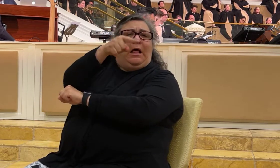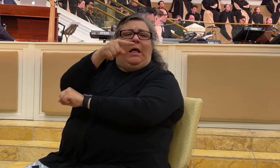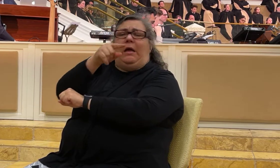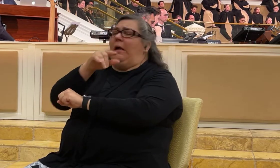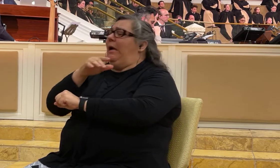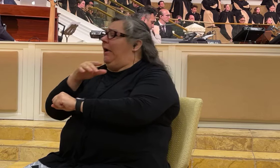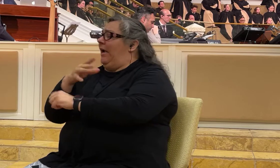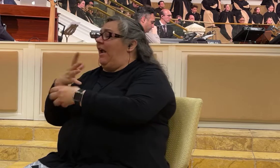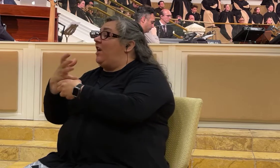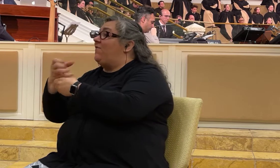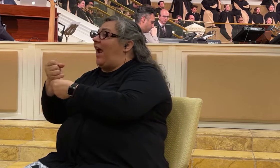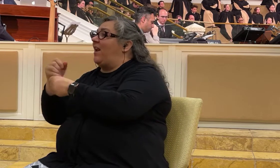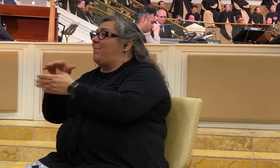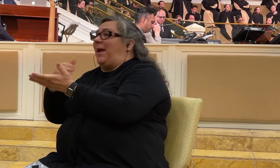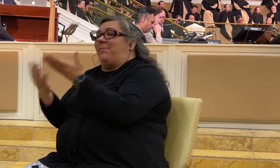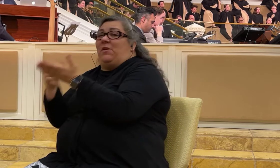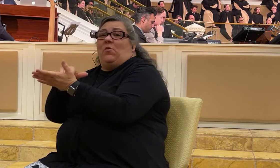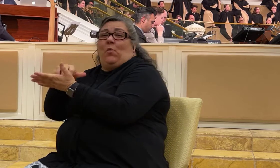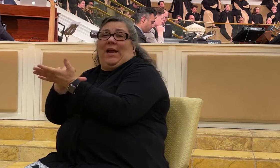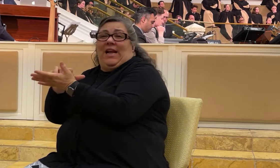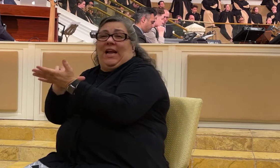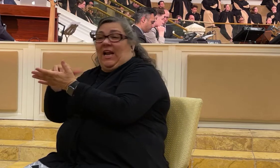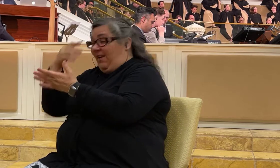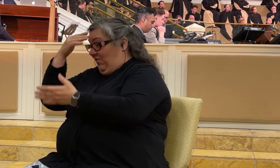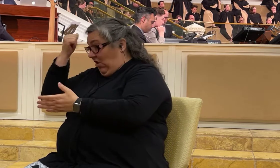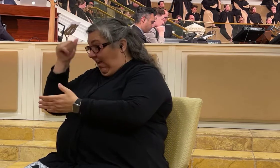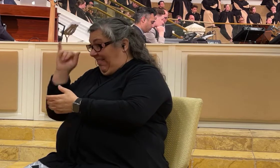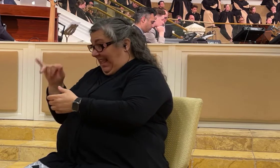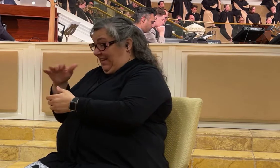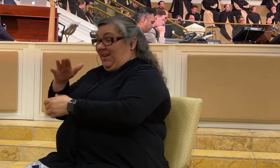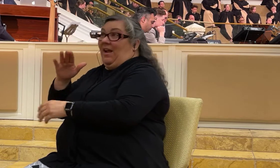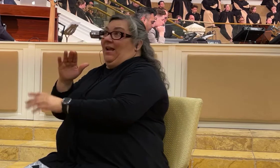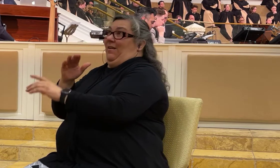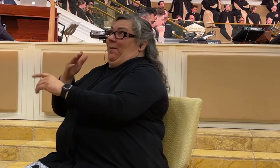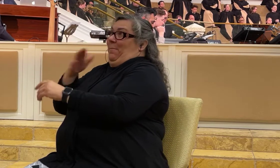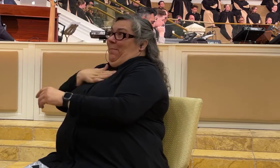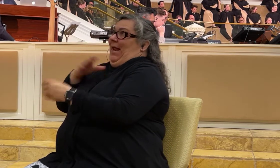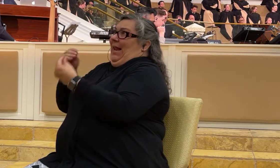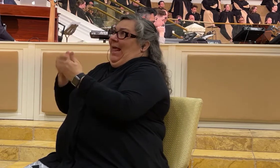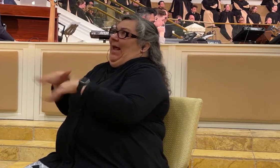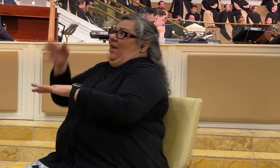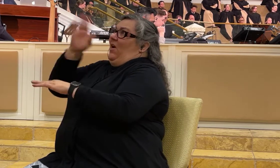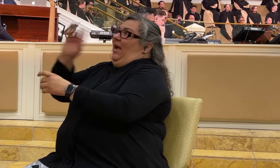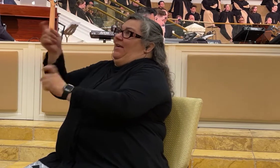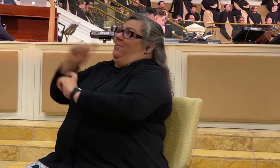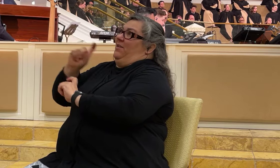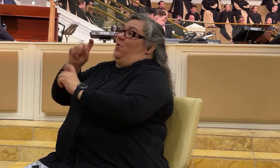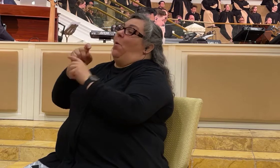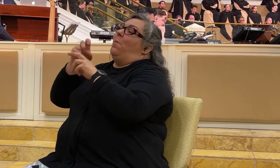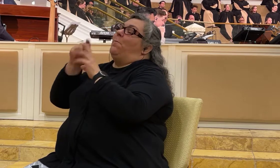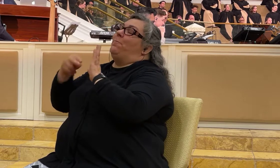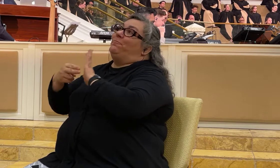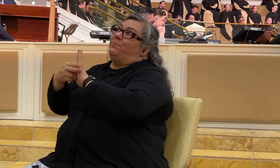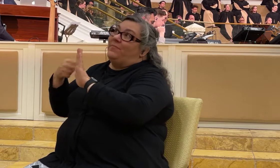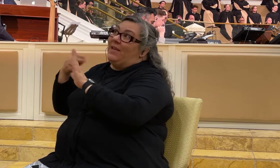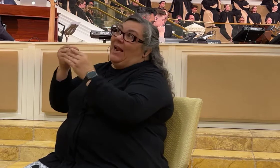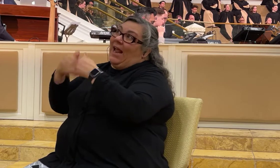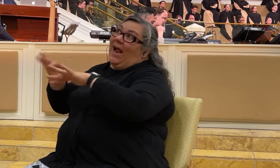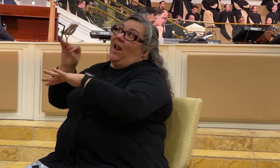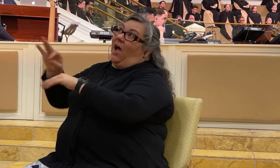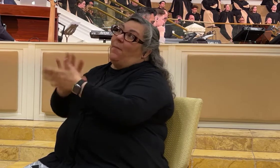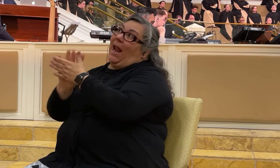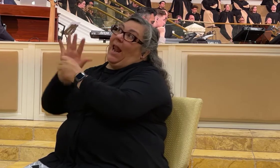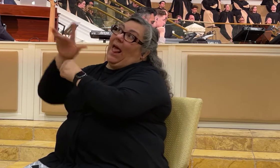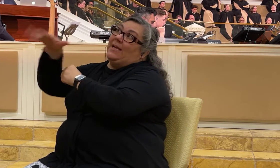there, he forgot that this was the land promised to be plenty. The Canaan land was